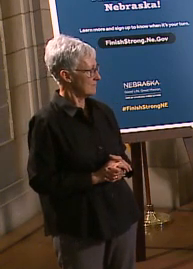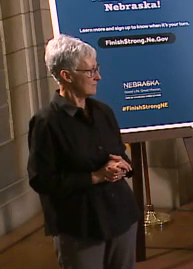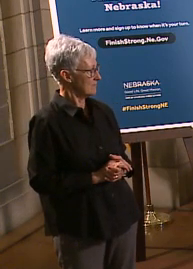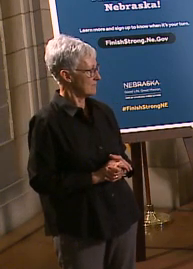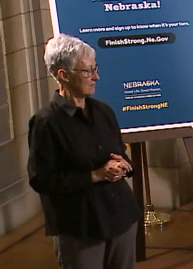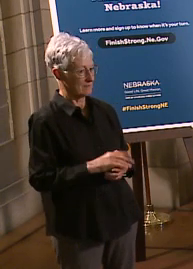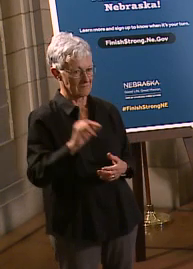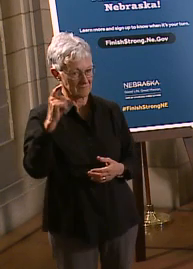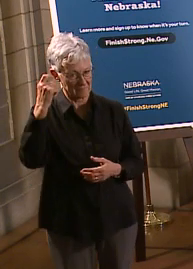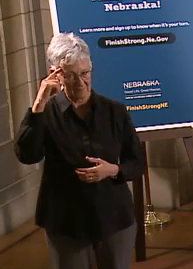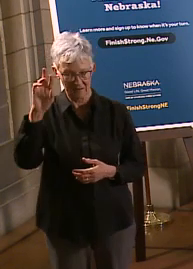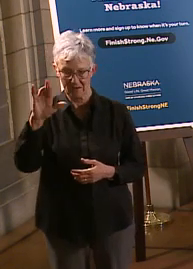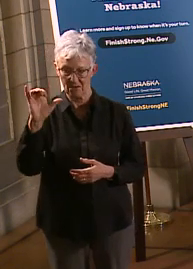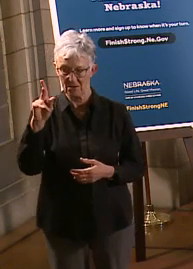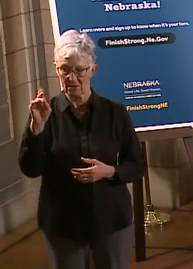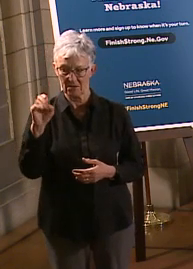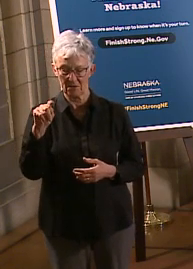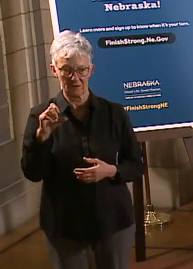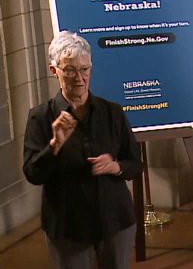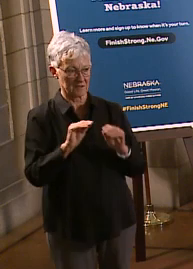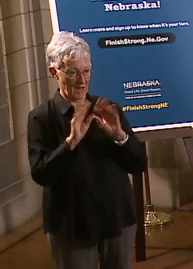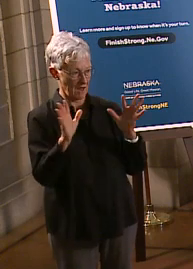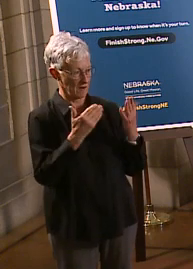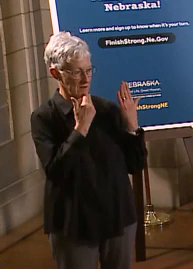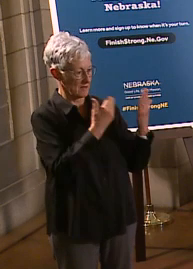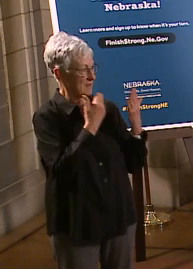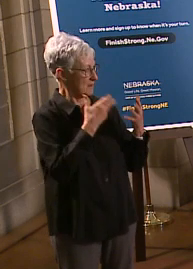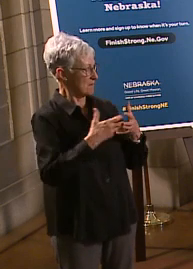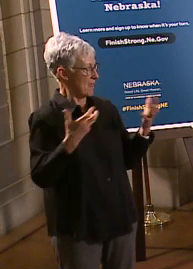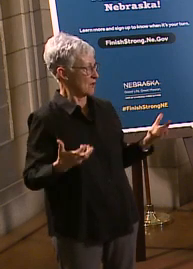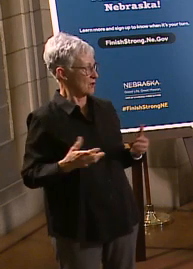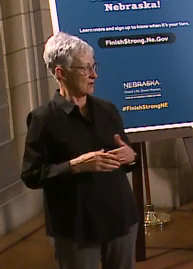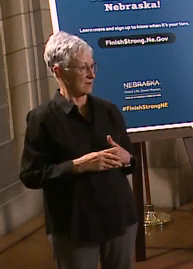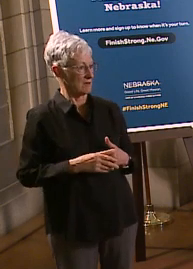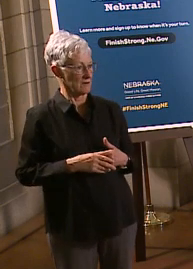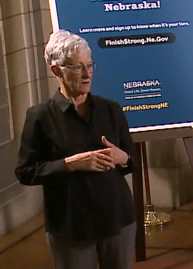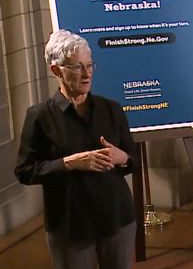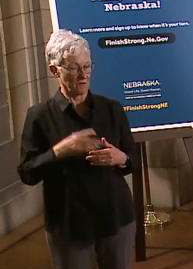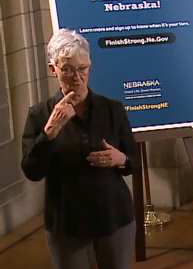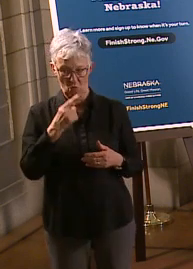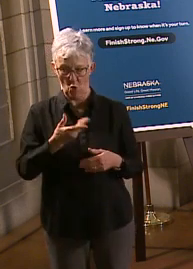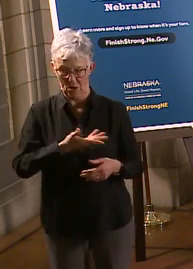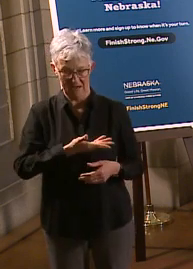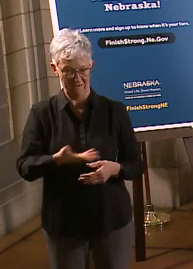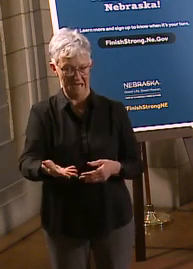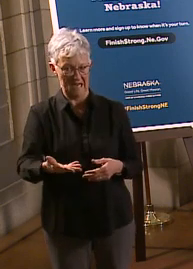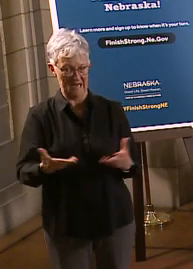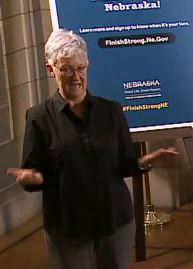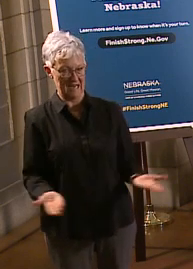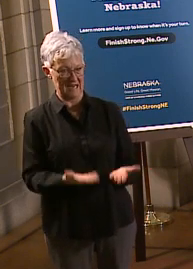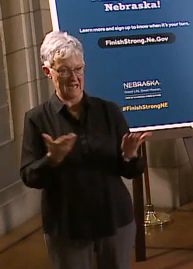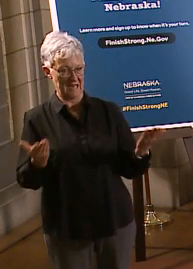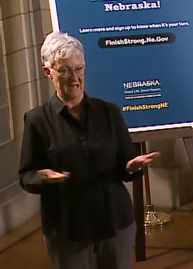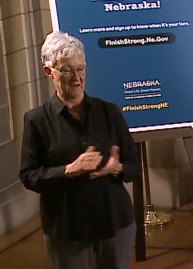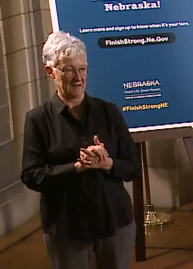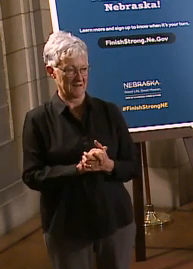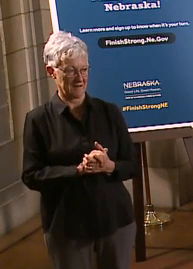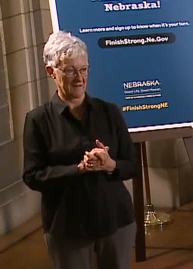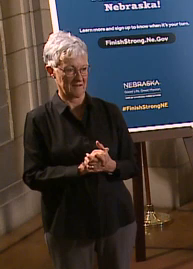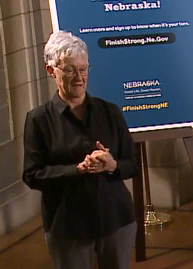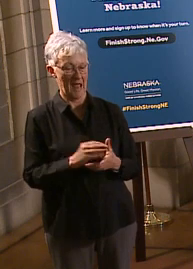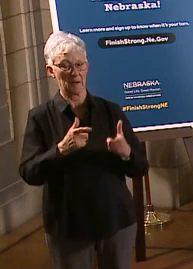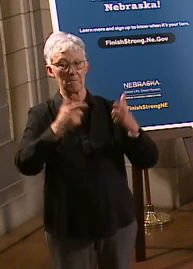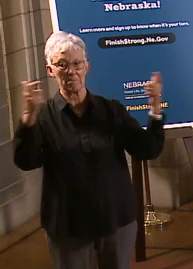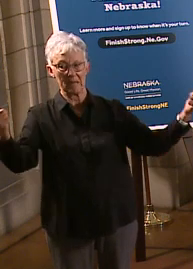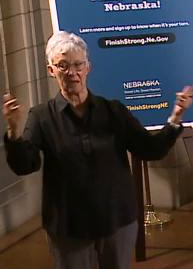Governor Ricketts, obviously, thank you very much for the invitation here, and just obviously a huge thank you to the state of